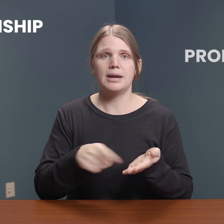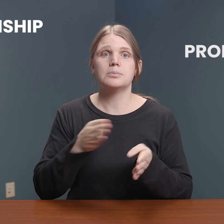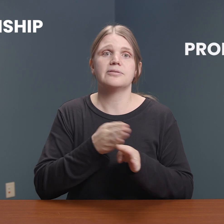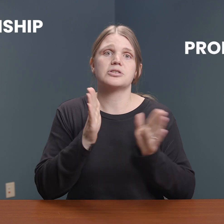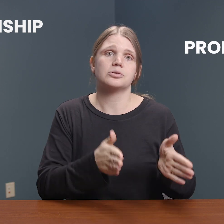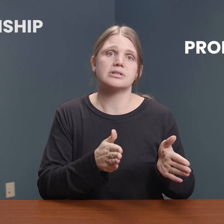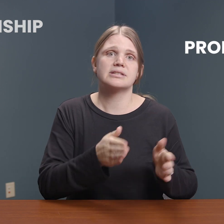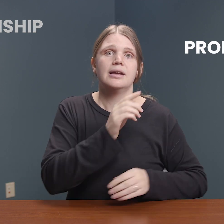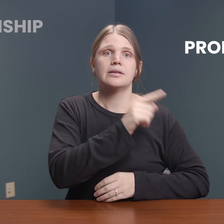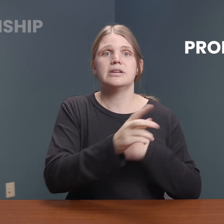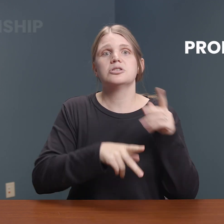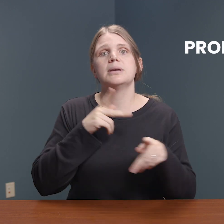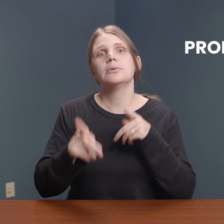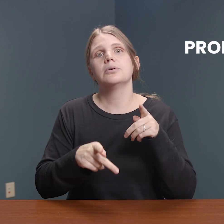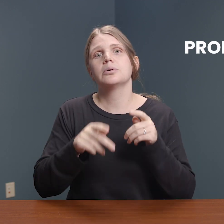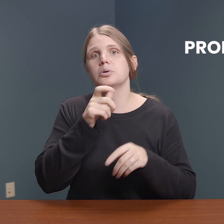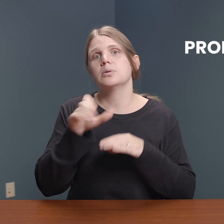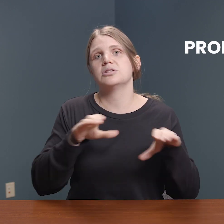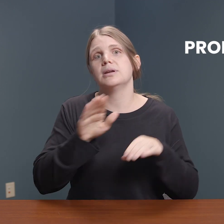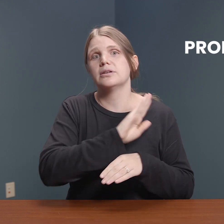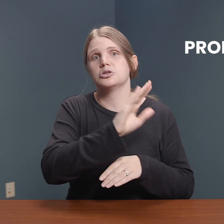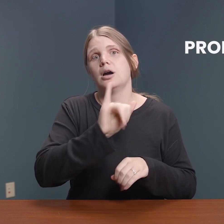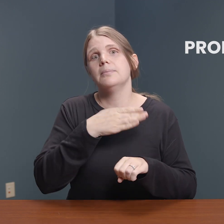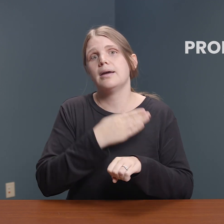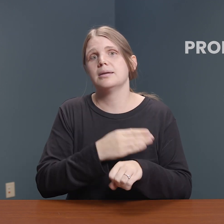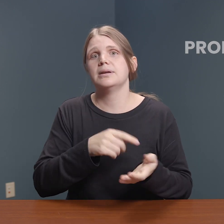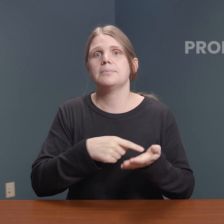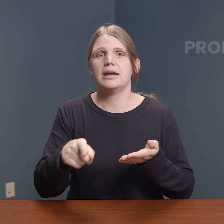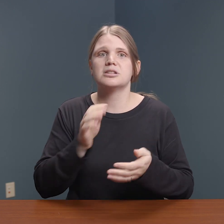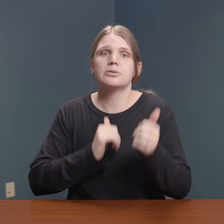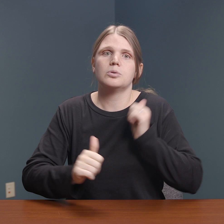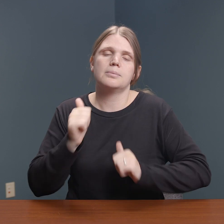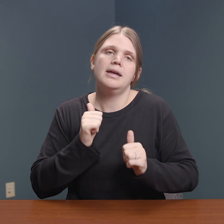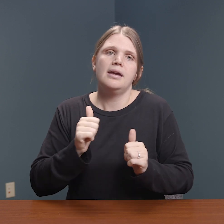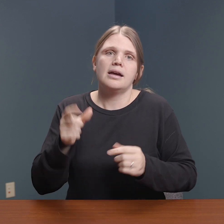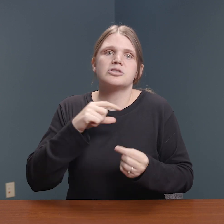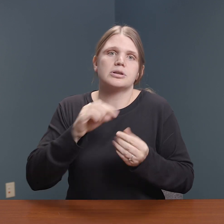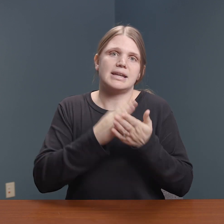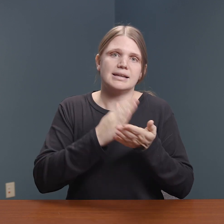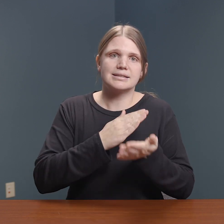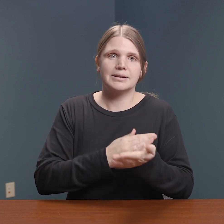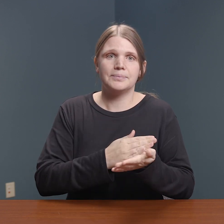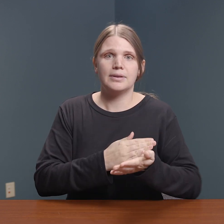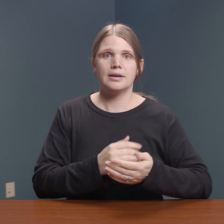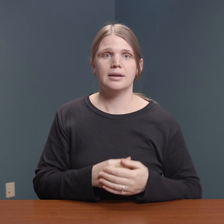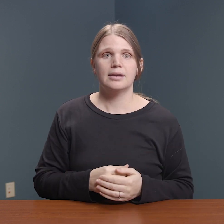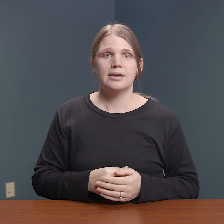Paid professionals. These are people who are doing their job and being paid to perform a certain task.